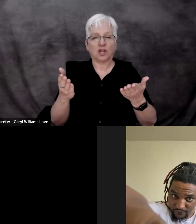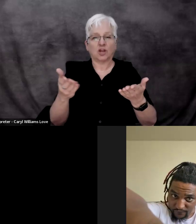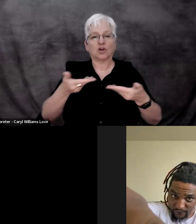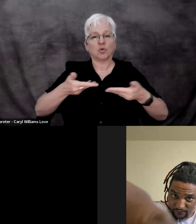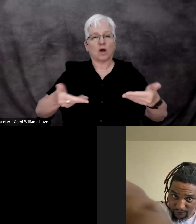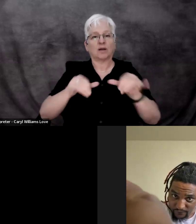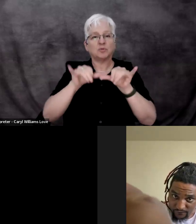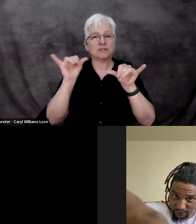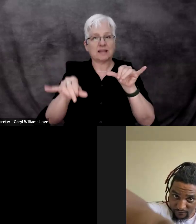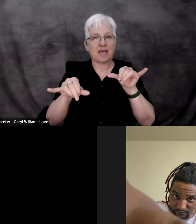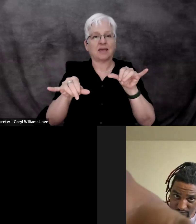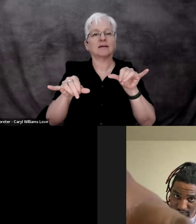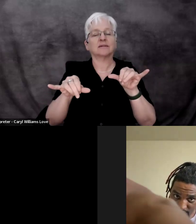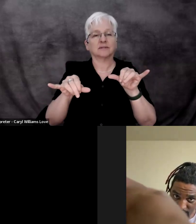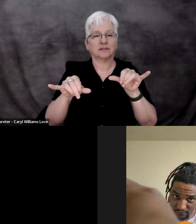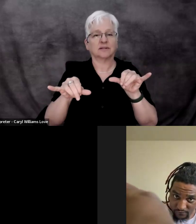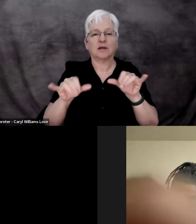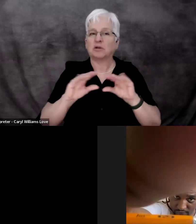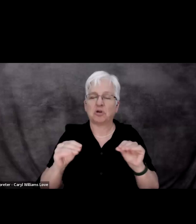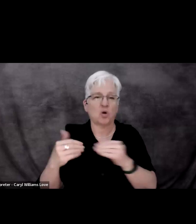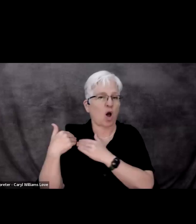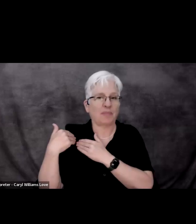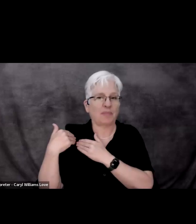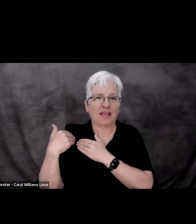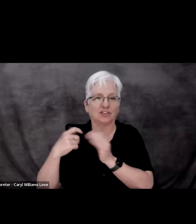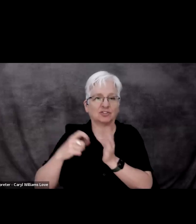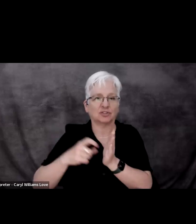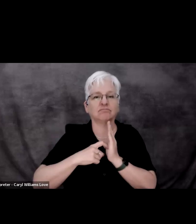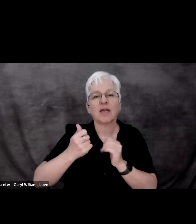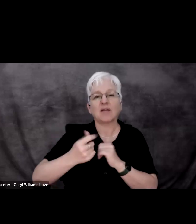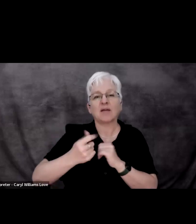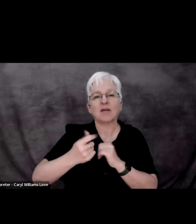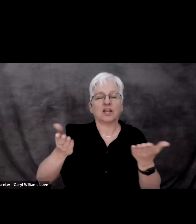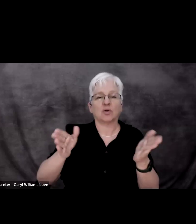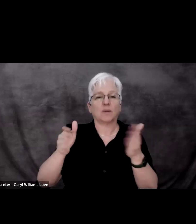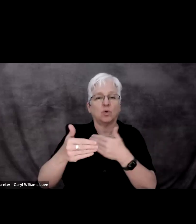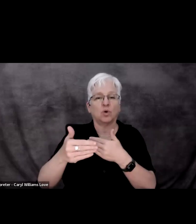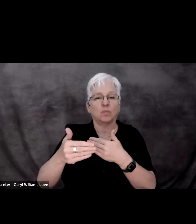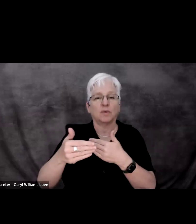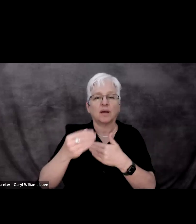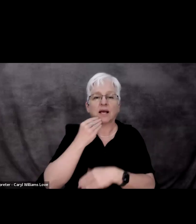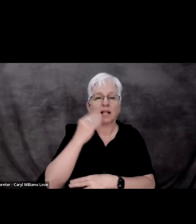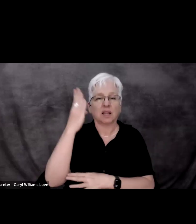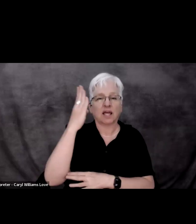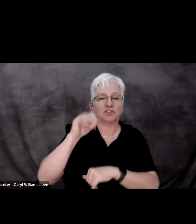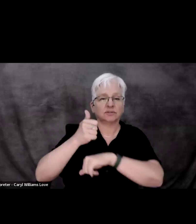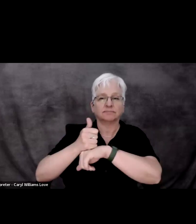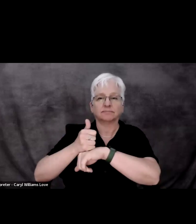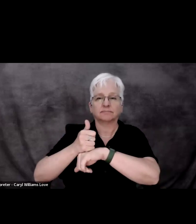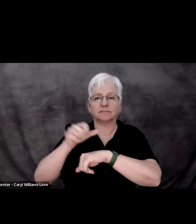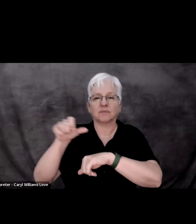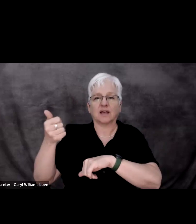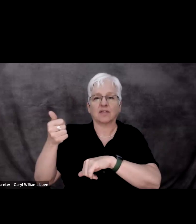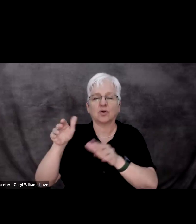stay as long as you want, but of course, there's no obligation. Everyone in the room, I'll give you some lunch instructions. Zoom folks, we're gonna be